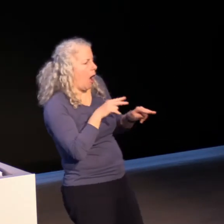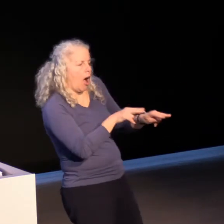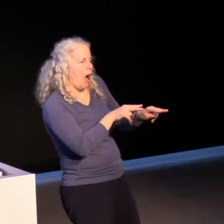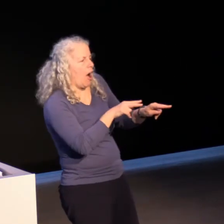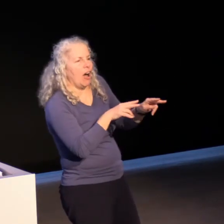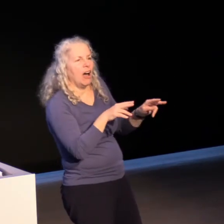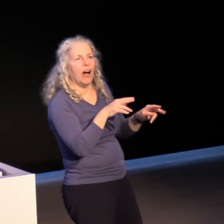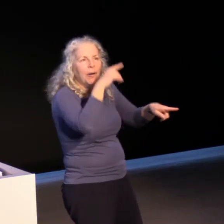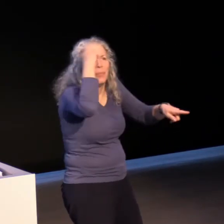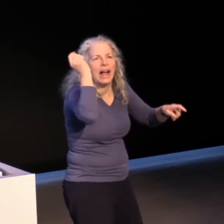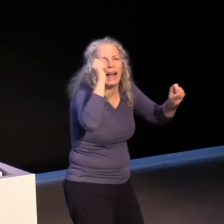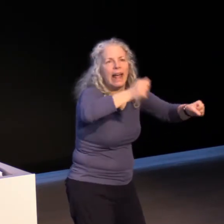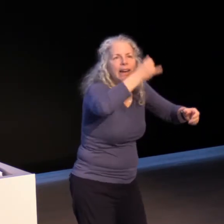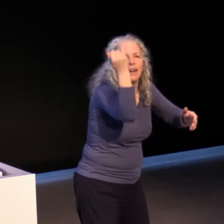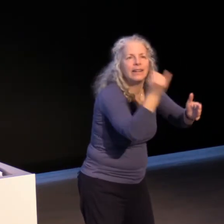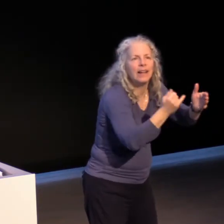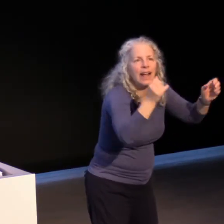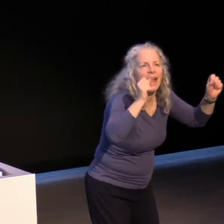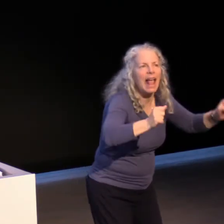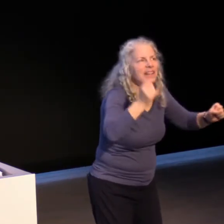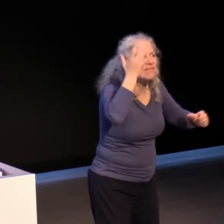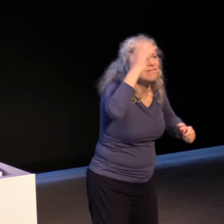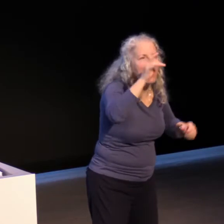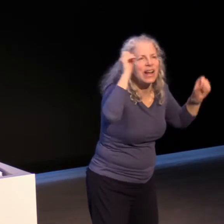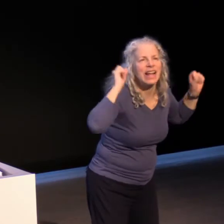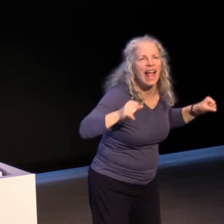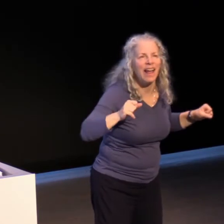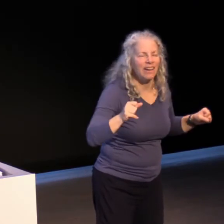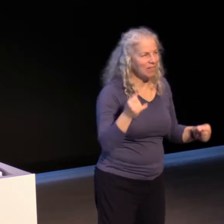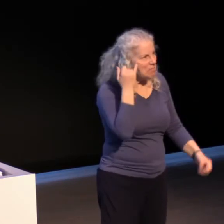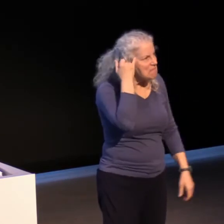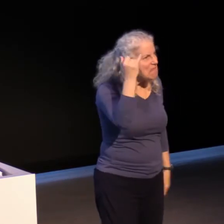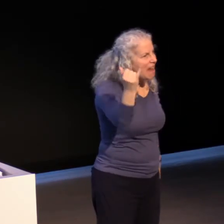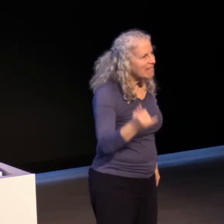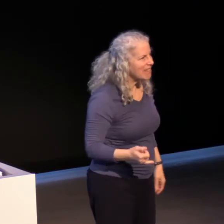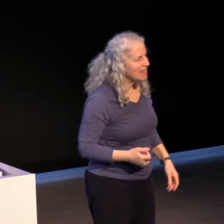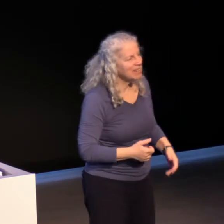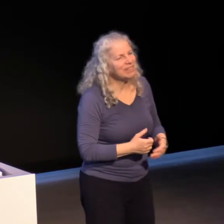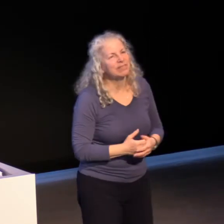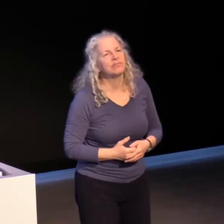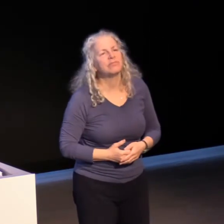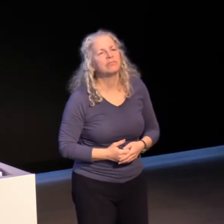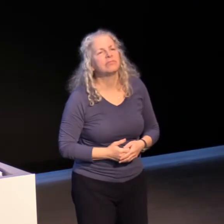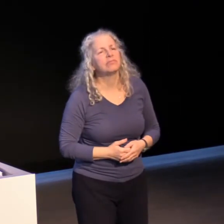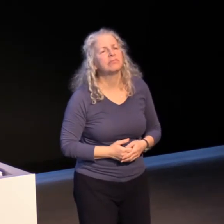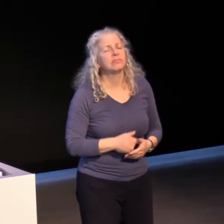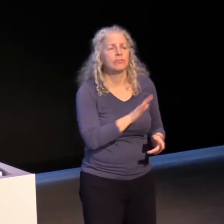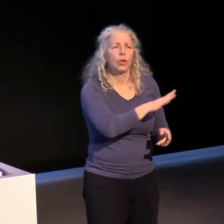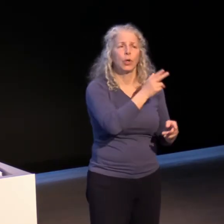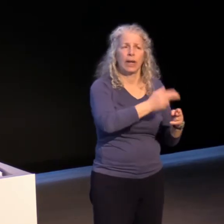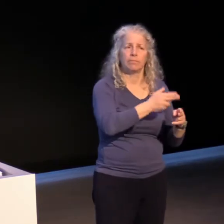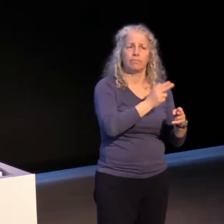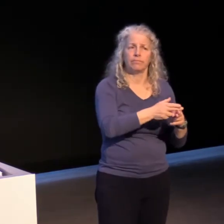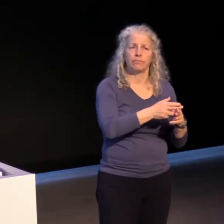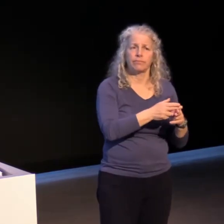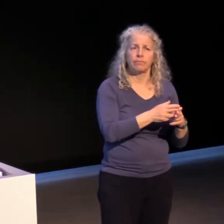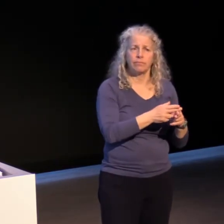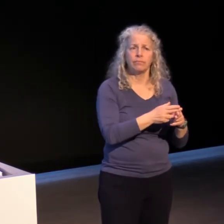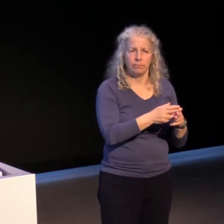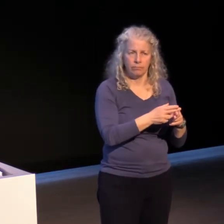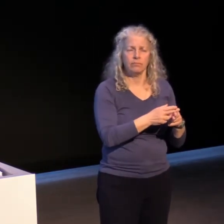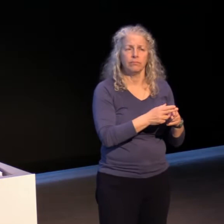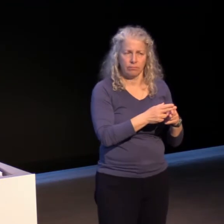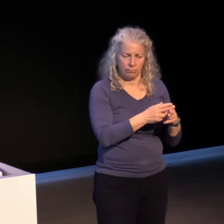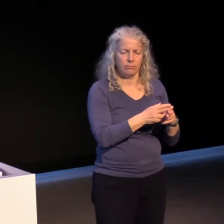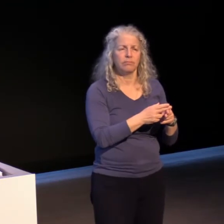both artistic and intellectual. Imagine that. Her name was a catalyst